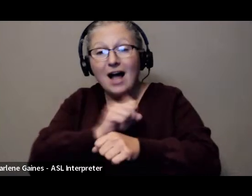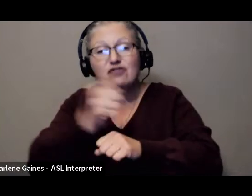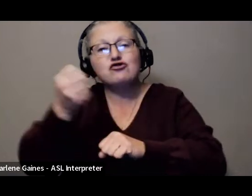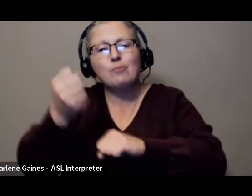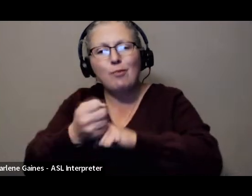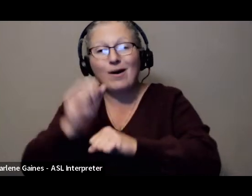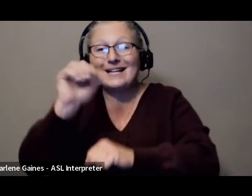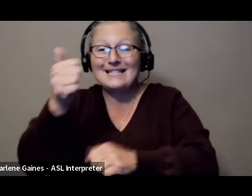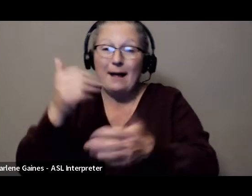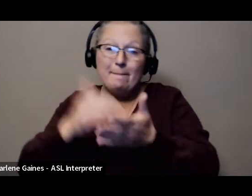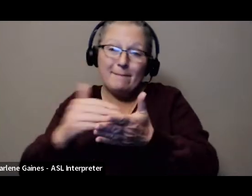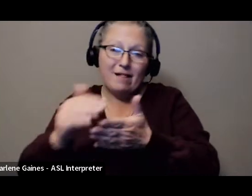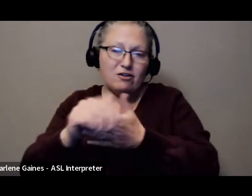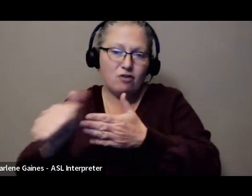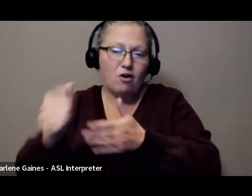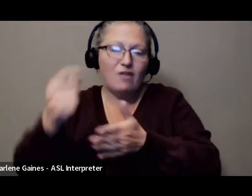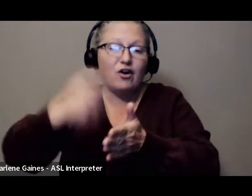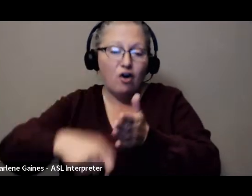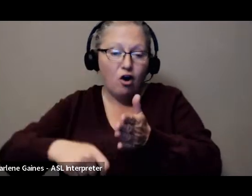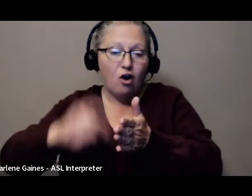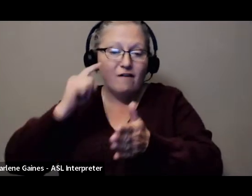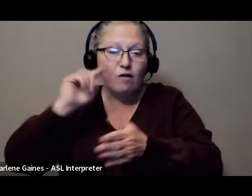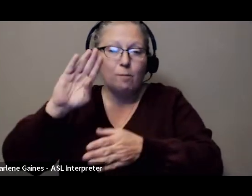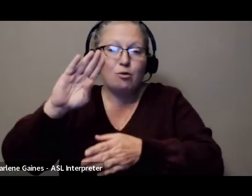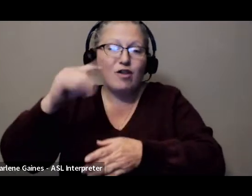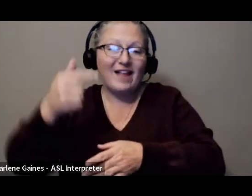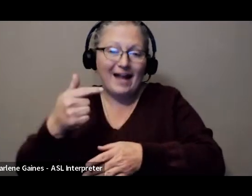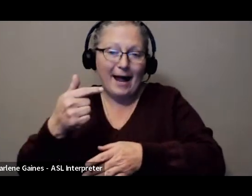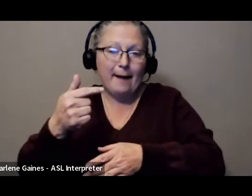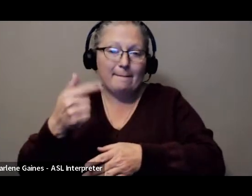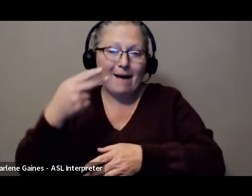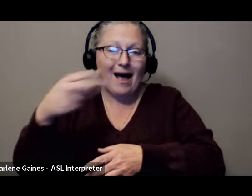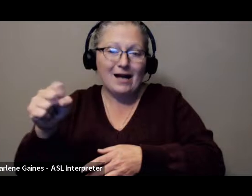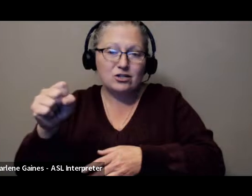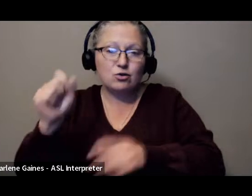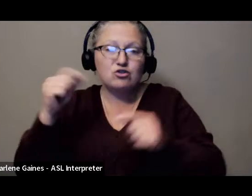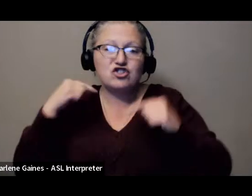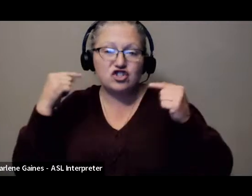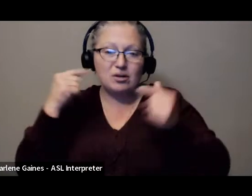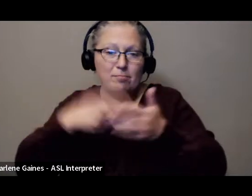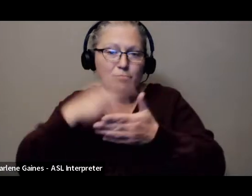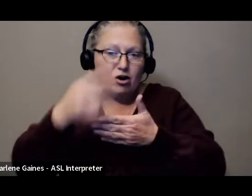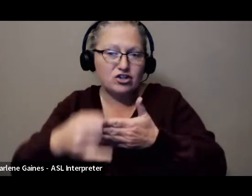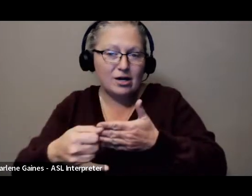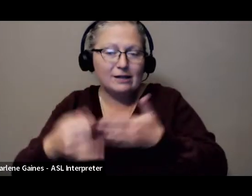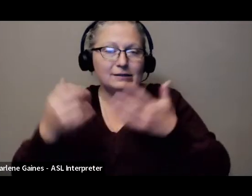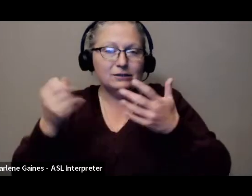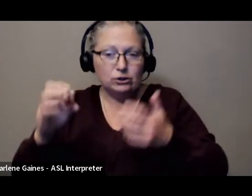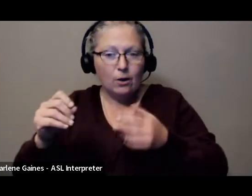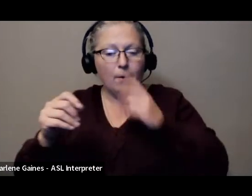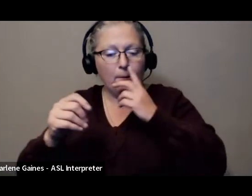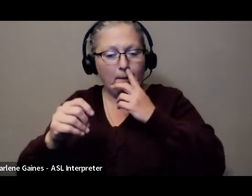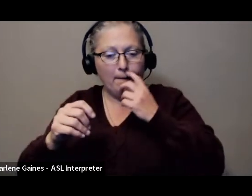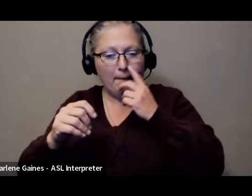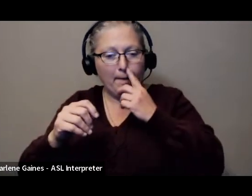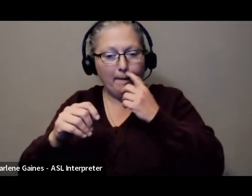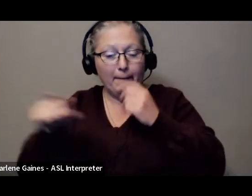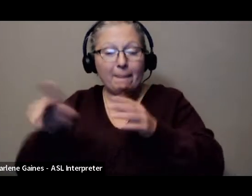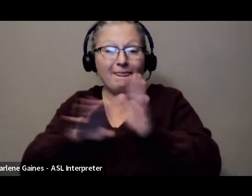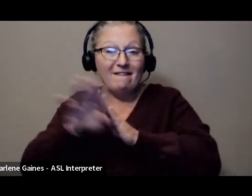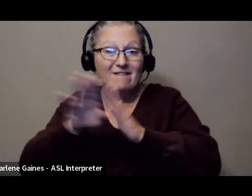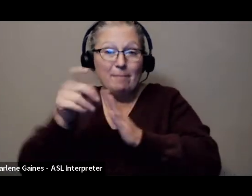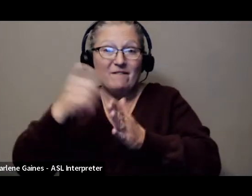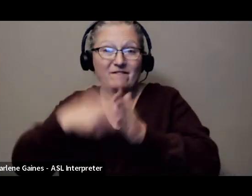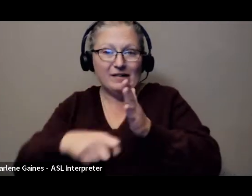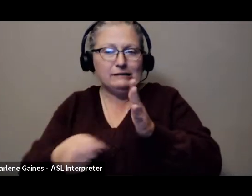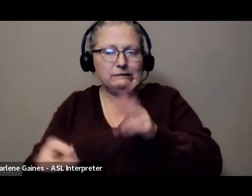$10 million of the cost of the Burlingame High School gym project. So these developer fees really do